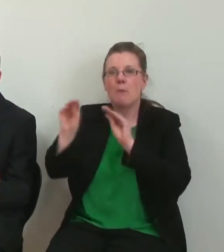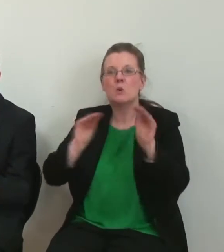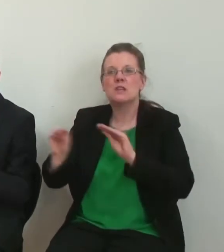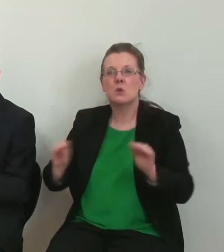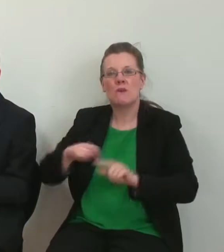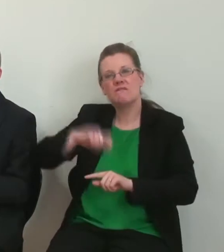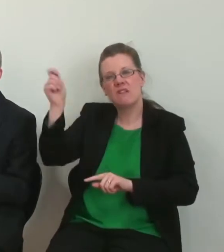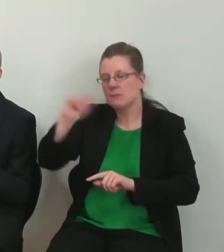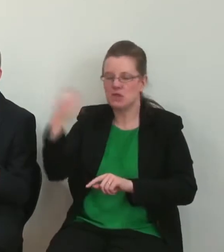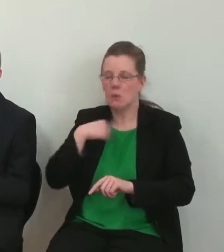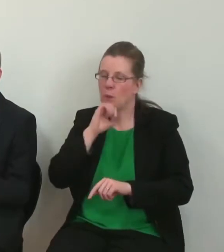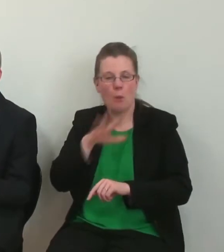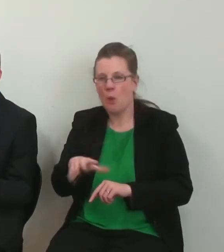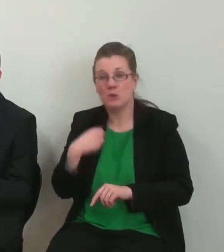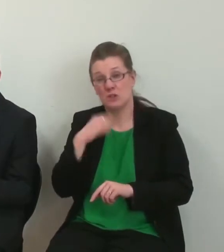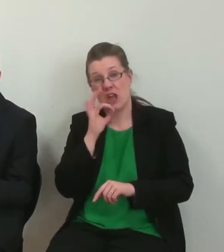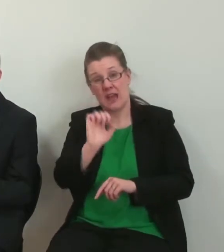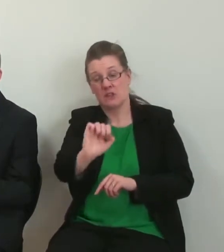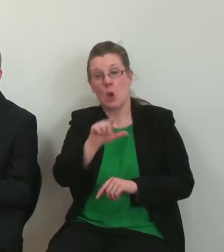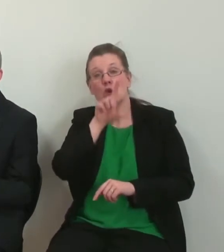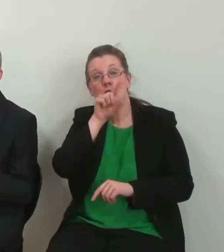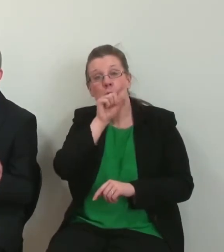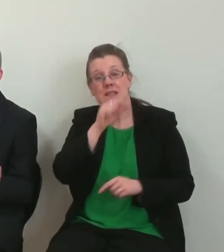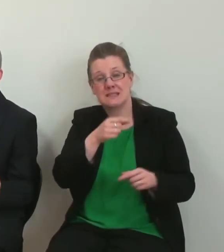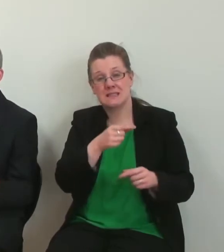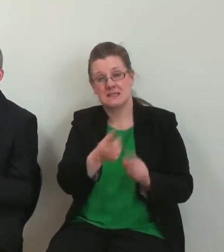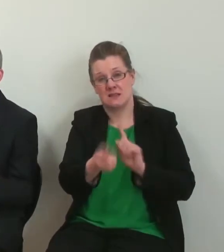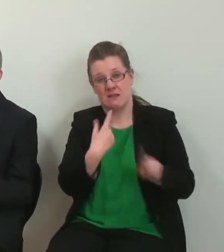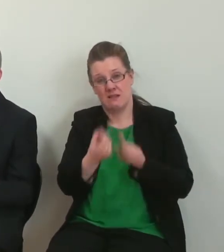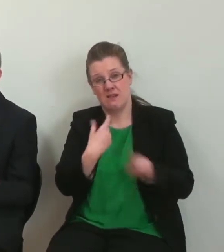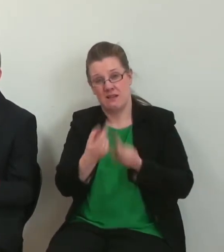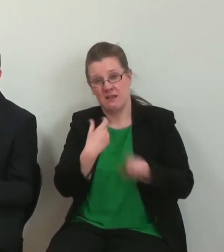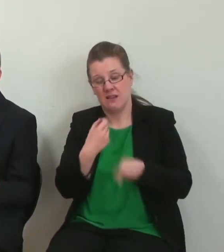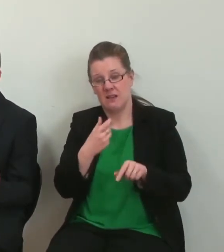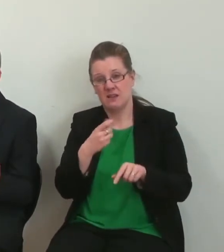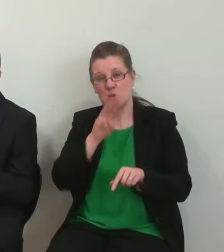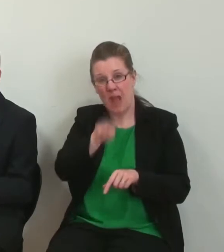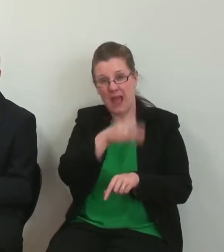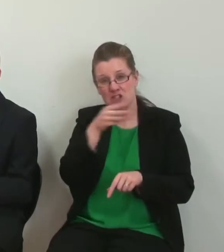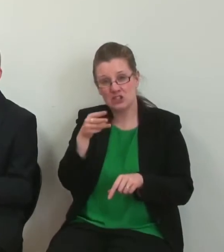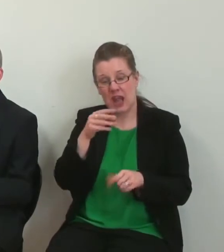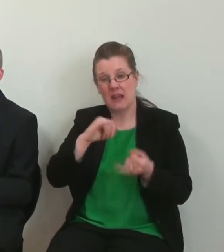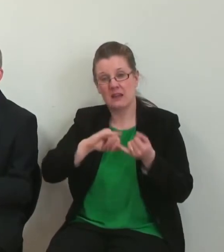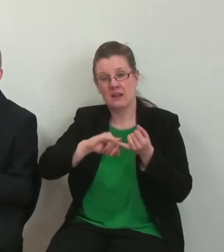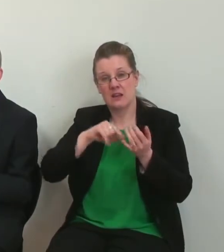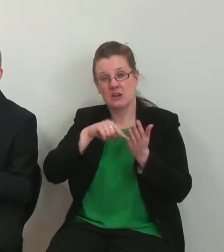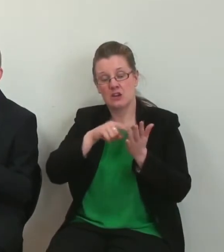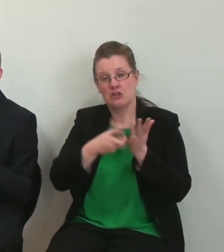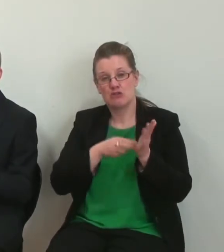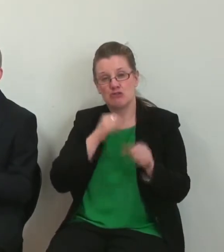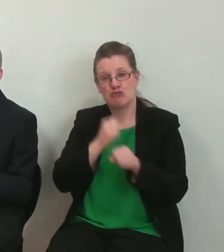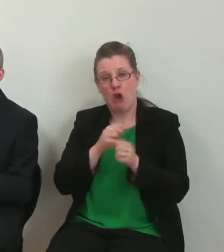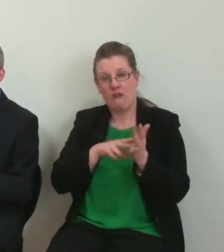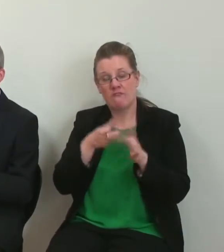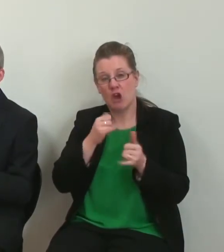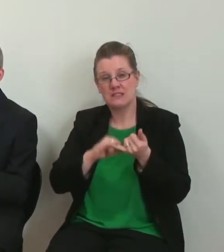charts. We're not going to do that. We're just going to ask for your tweets to come down the wire. So the #StrongVoices15. The Jasmine case study is